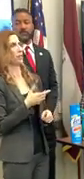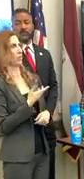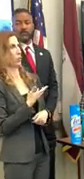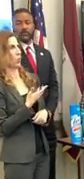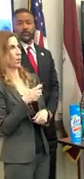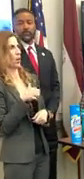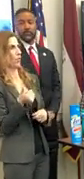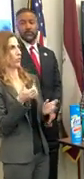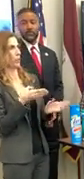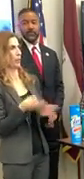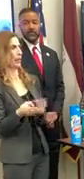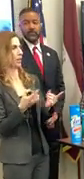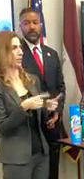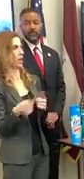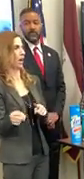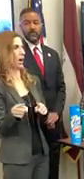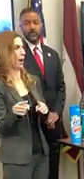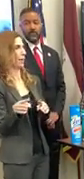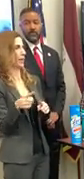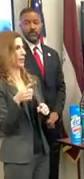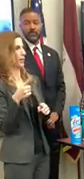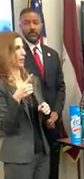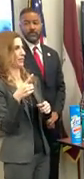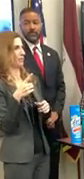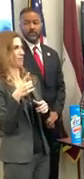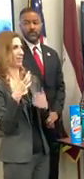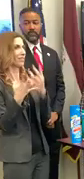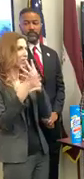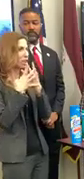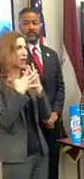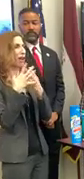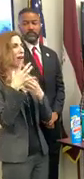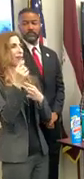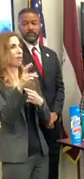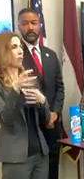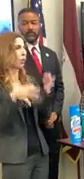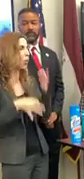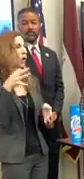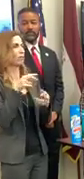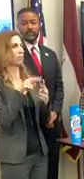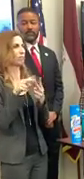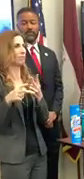kind of planning is going on in the county jail and also with courts?